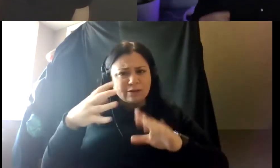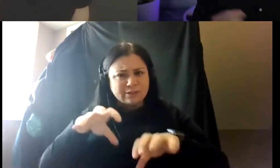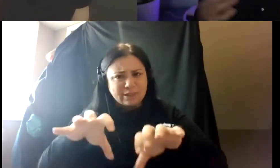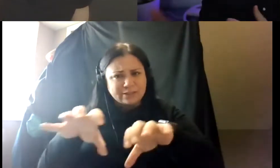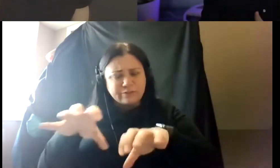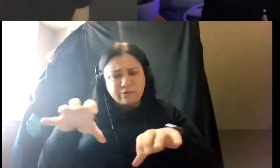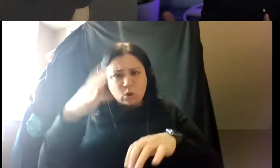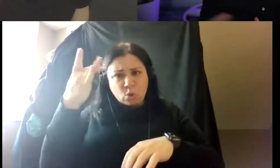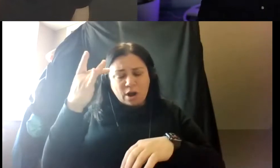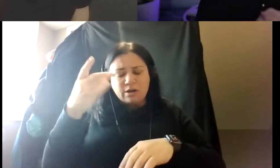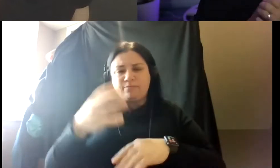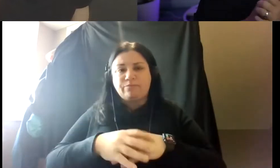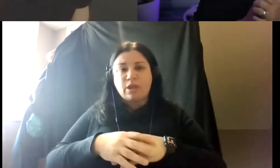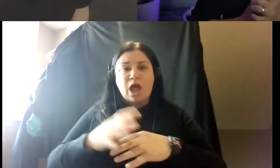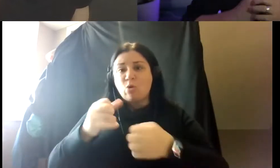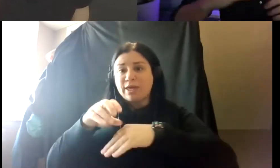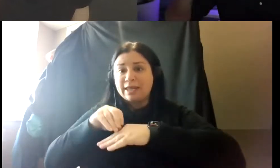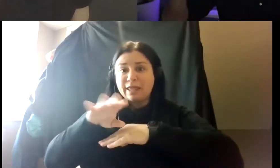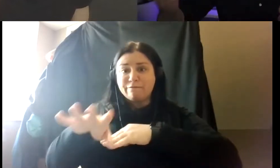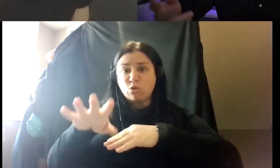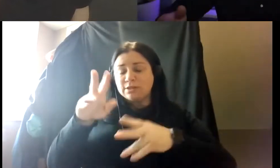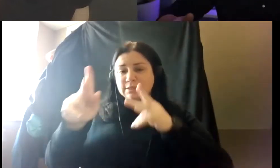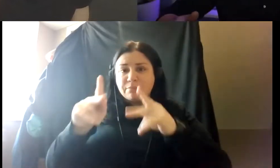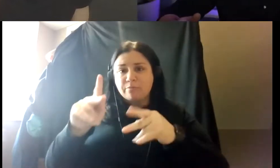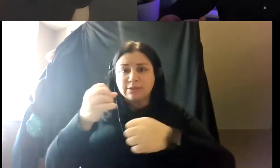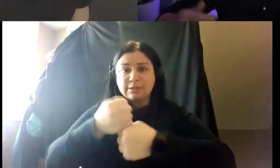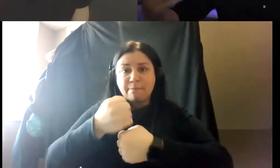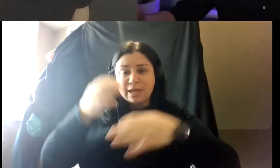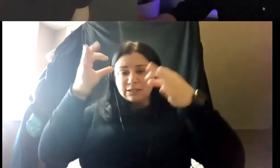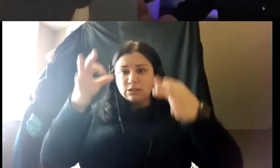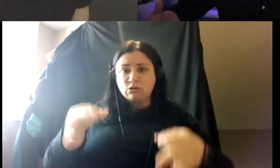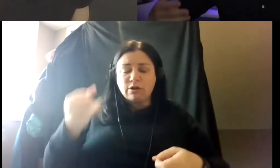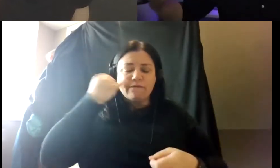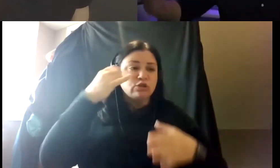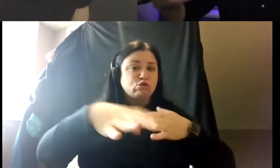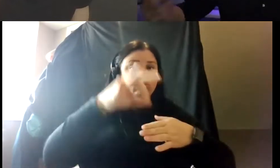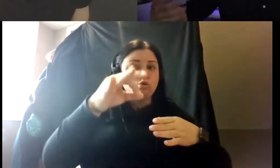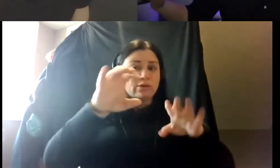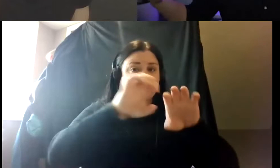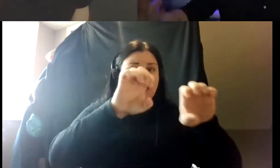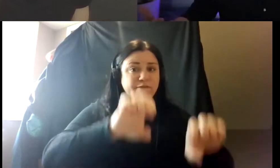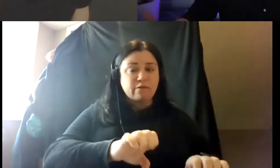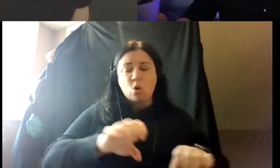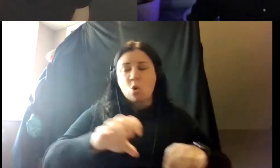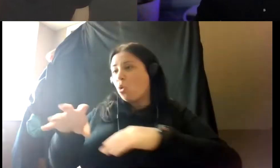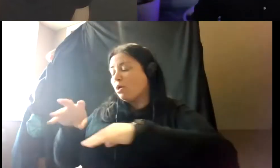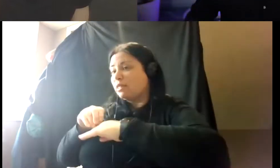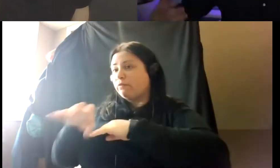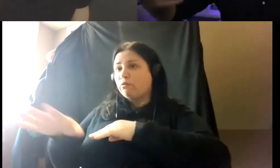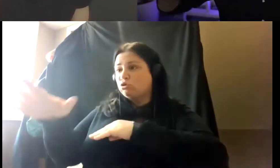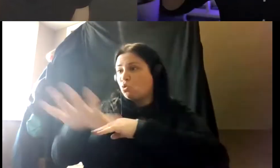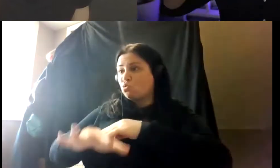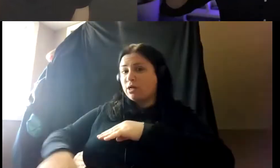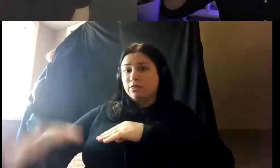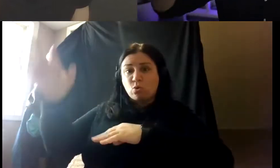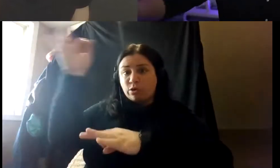you the power of influence, how we can influence people to make decisions, whether it's choosing an envelope or the influence that people have around us that we don't even know, and